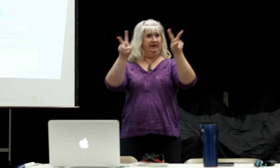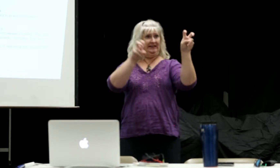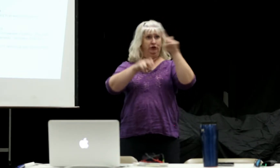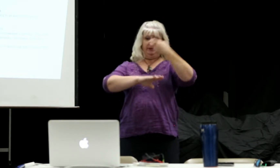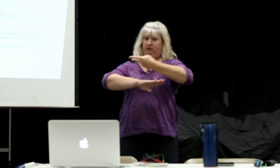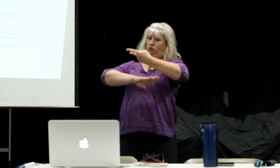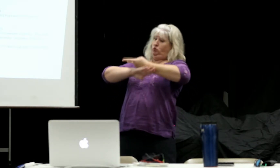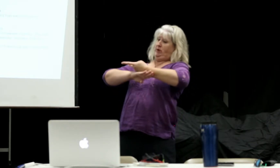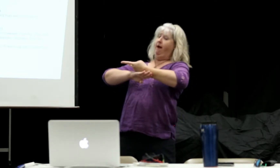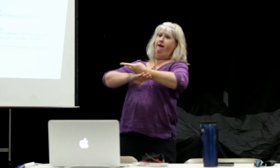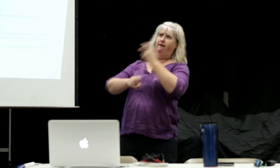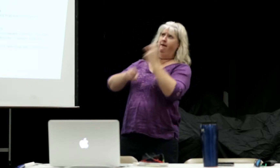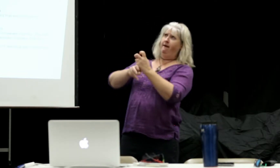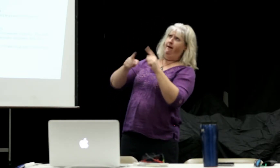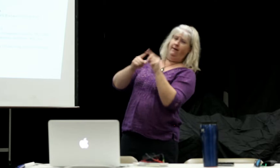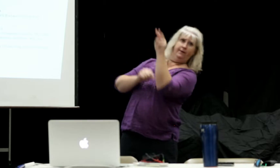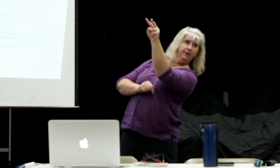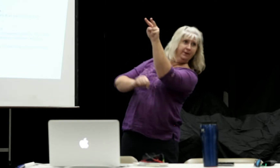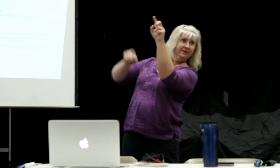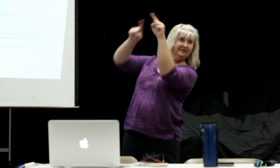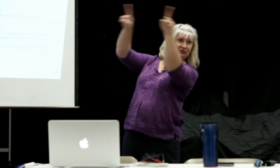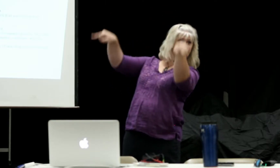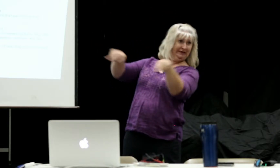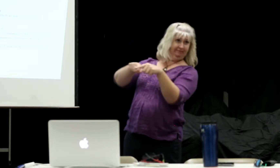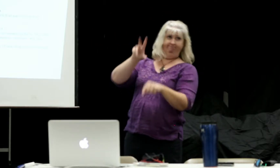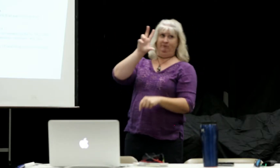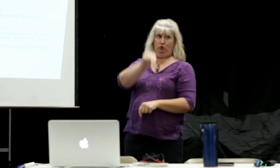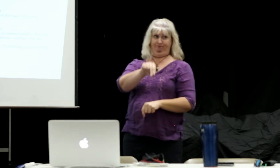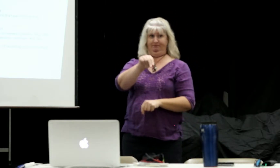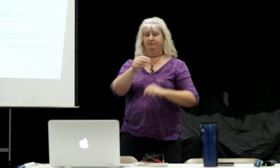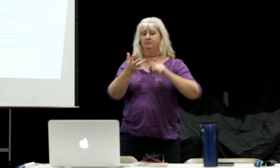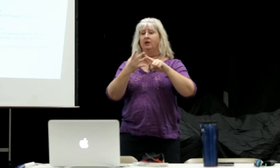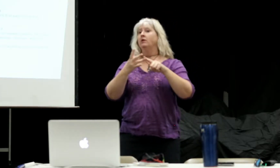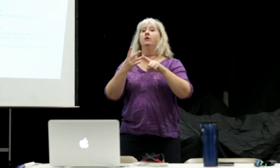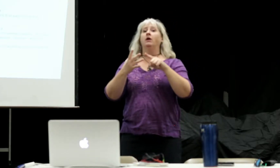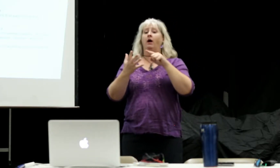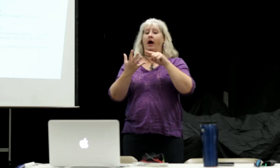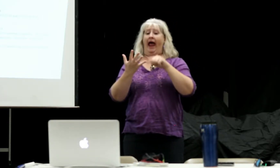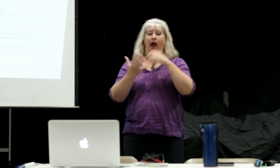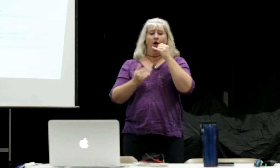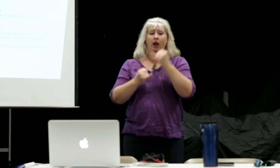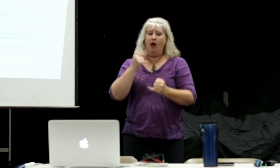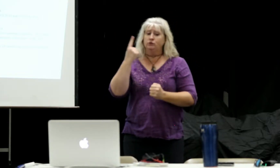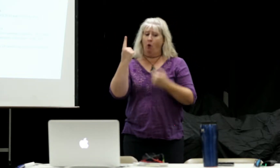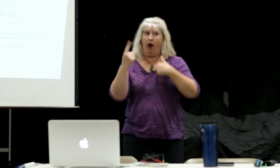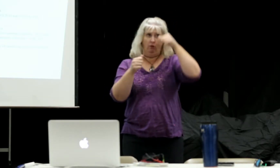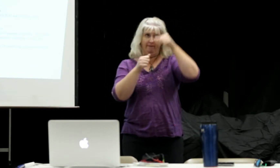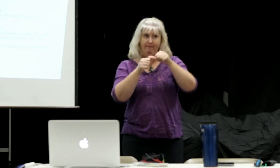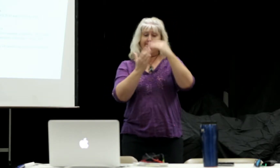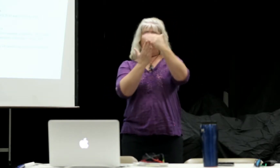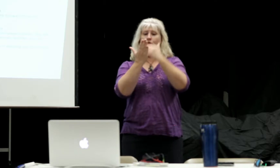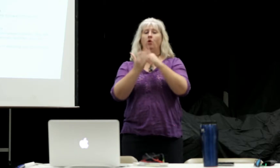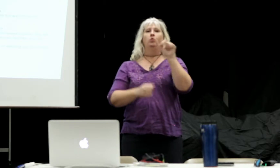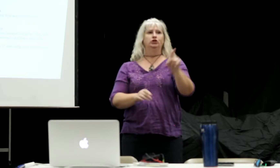have back and mobility issues, if they are laying down, they may not be able to see the screen. And the last one that